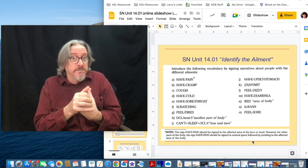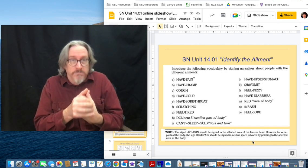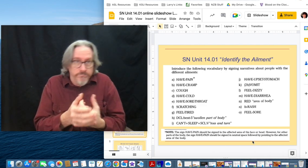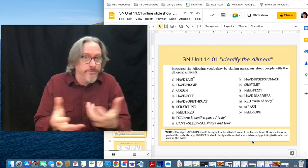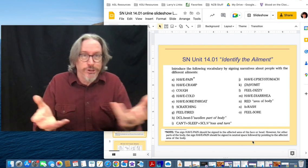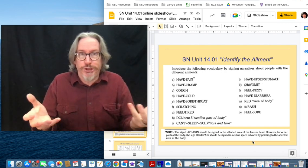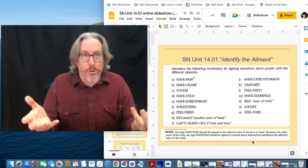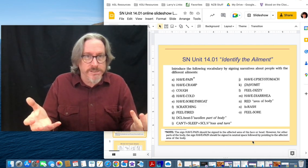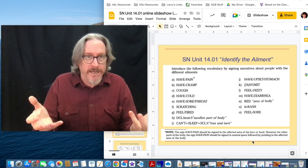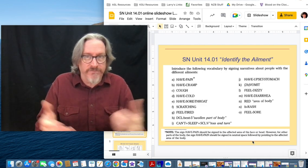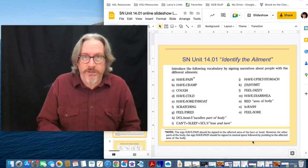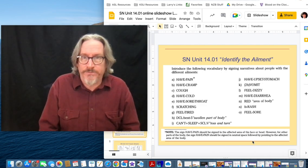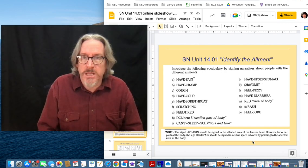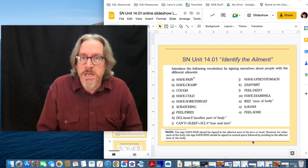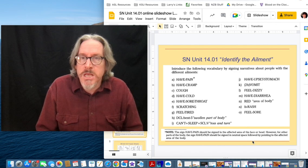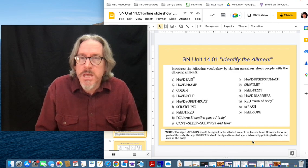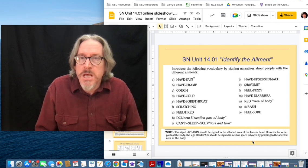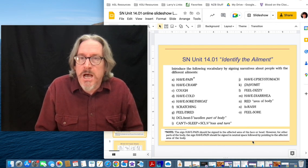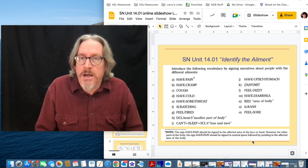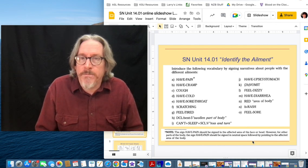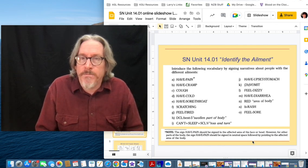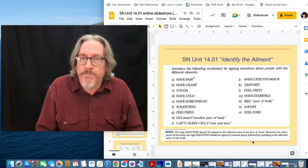is, show us how you feel.